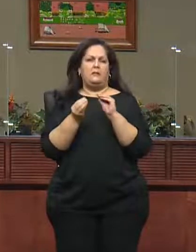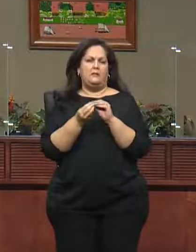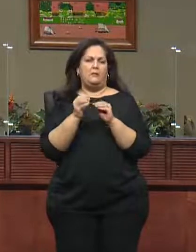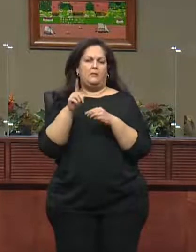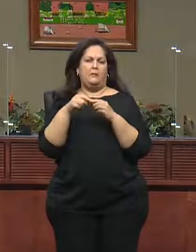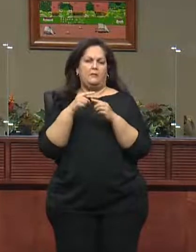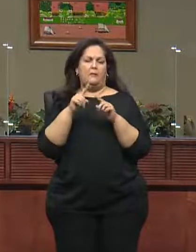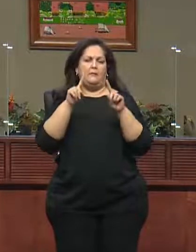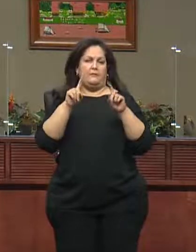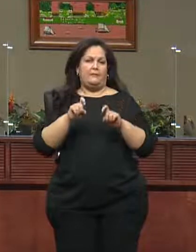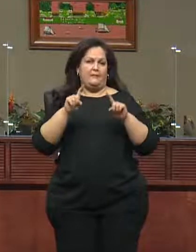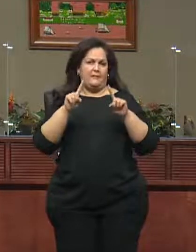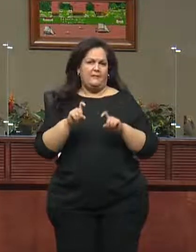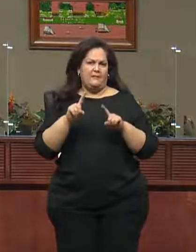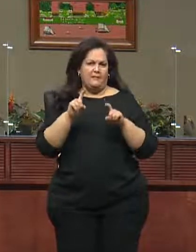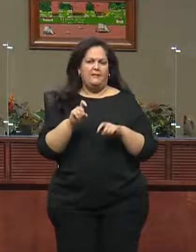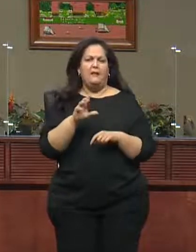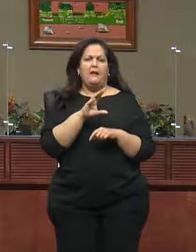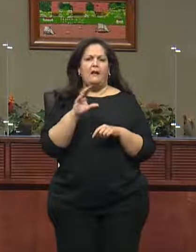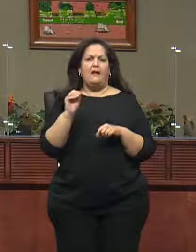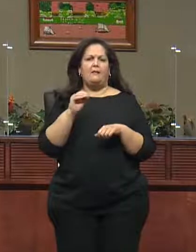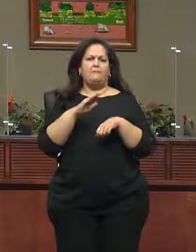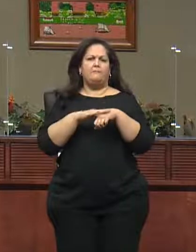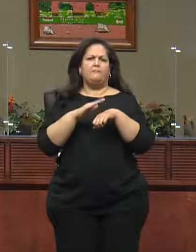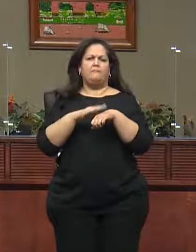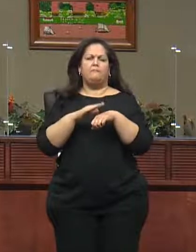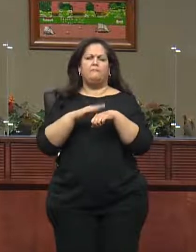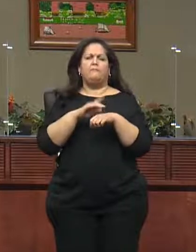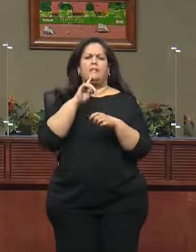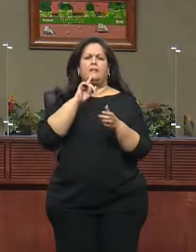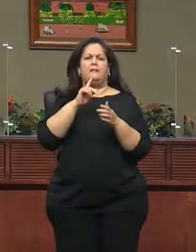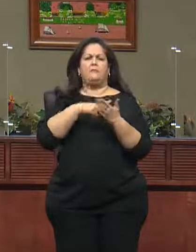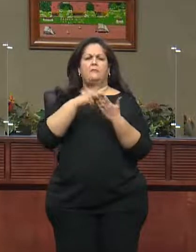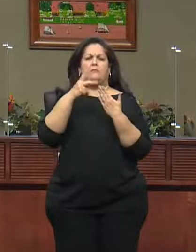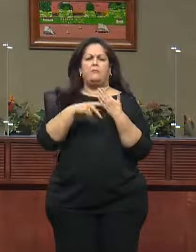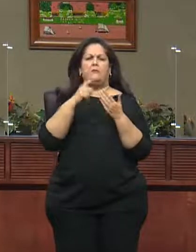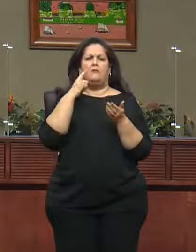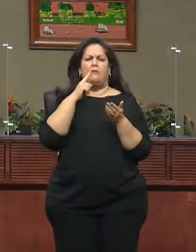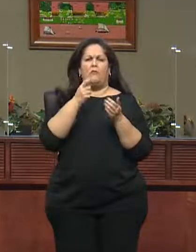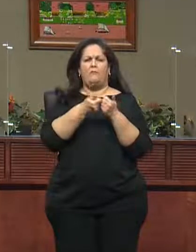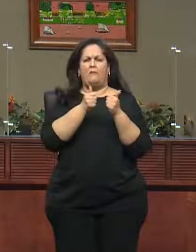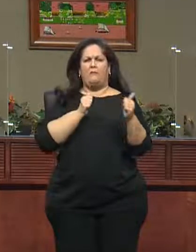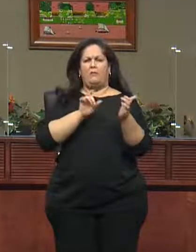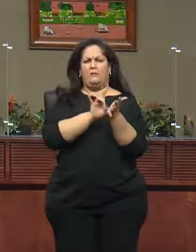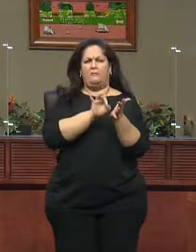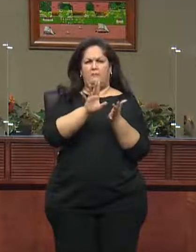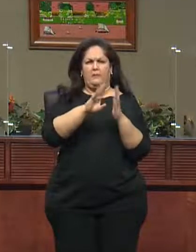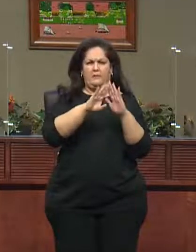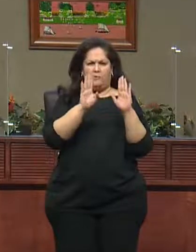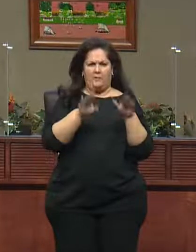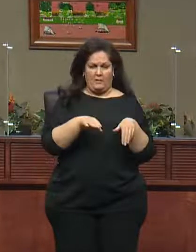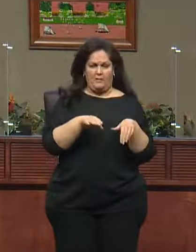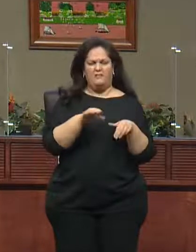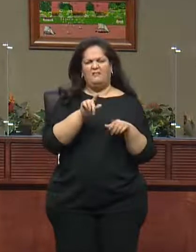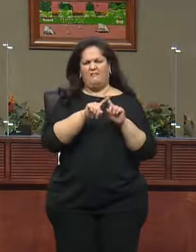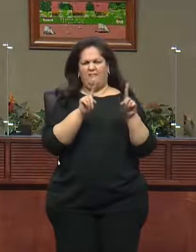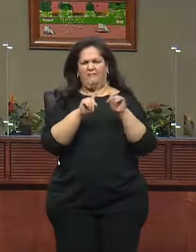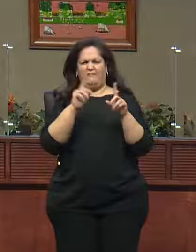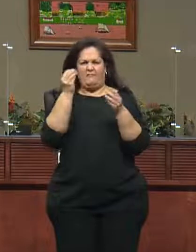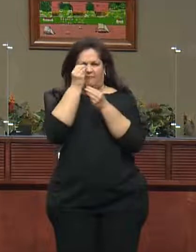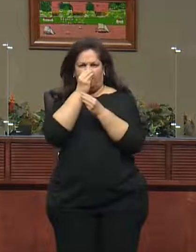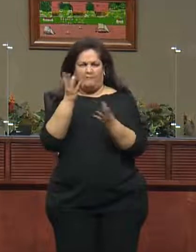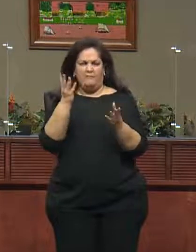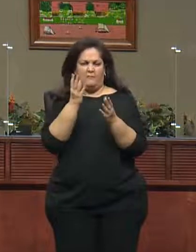testing and an alert on Orange County's eviction diversion program and other important information. Mayor